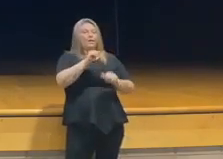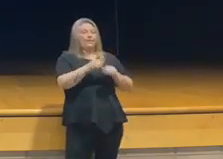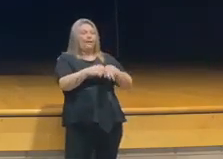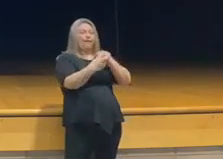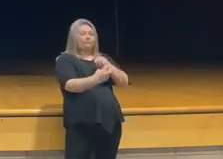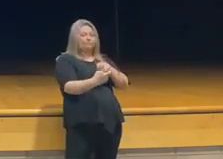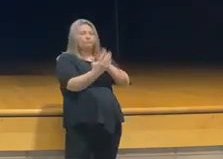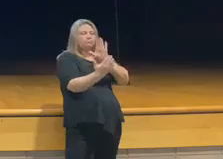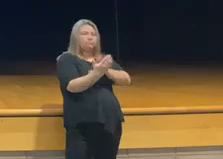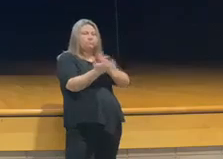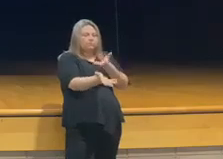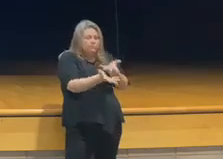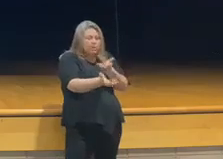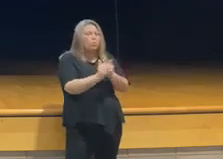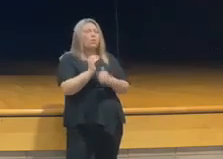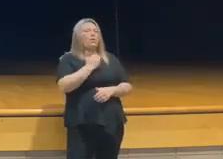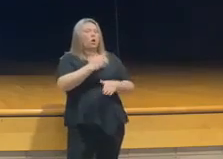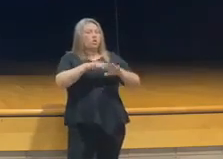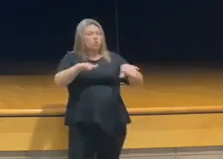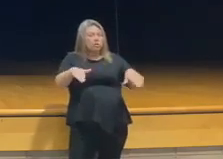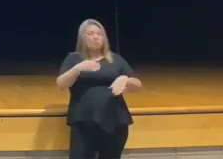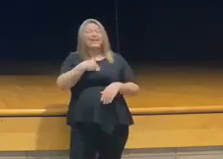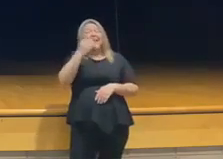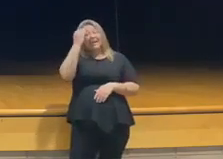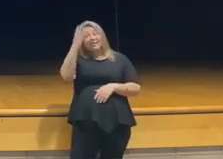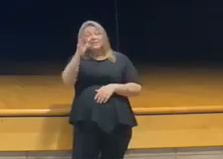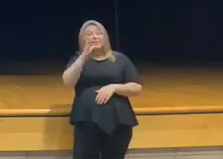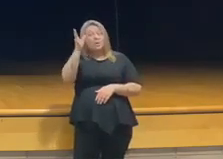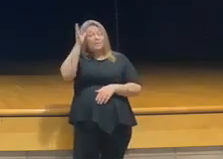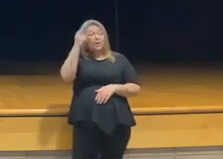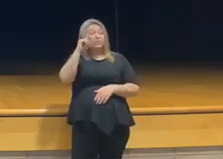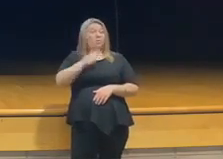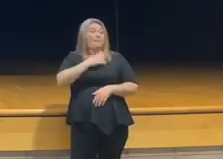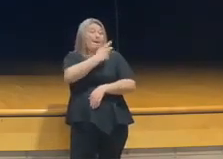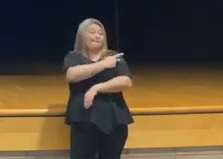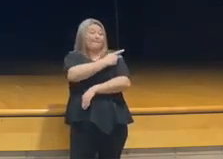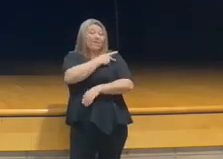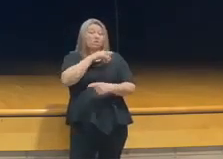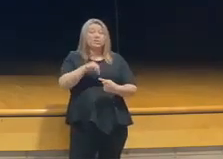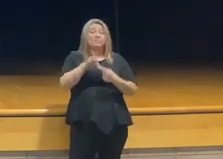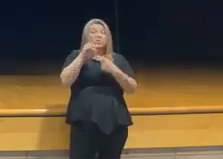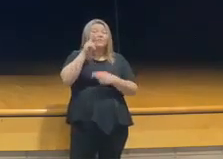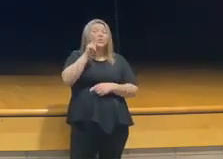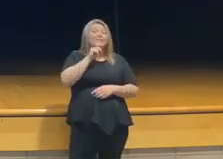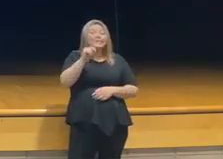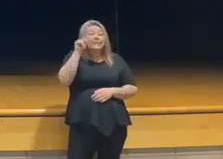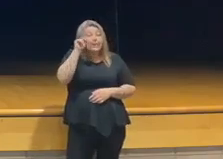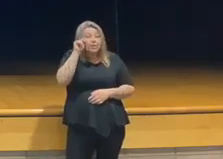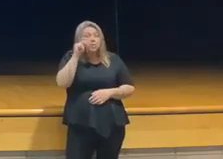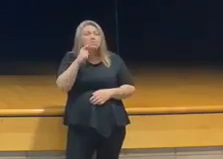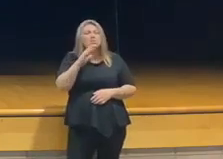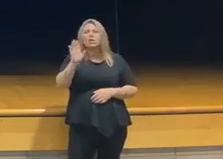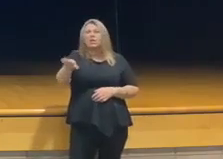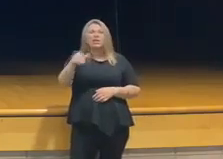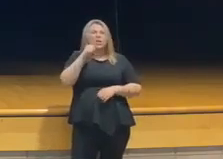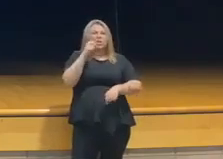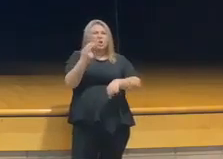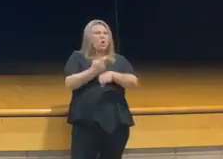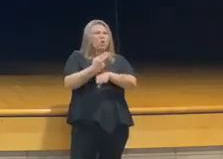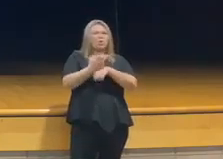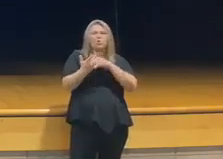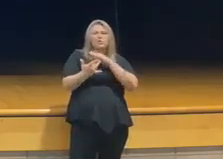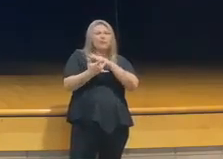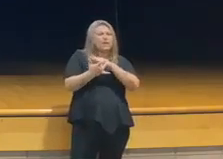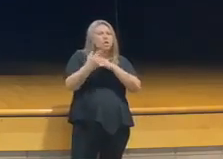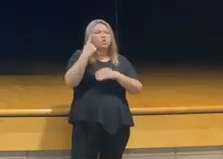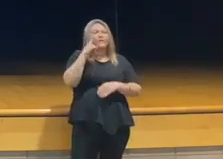I often will tell the parents of my patients, especially adolescents, that don't use technology for rewards and punishment. Sit